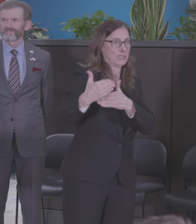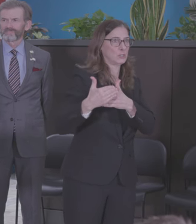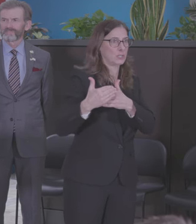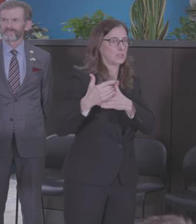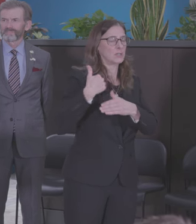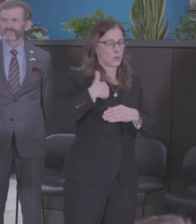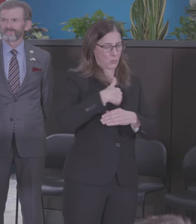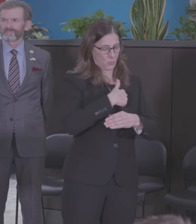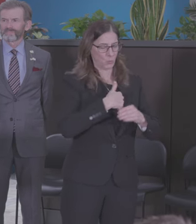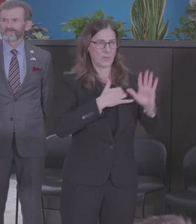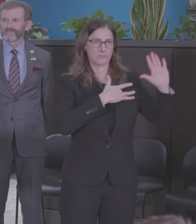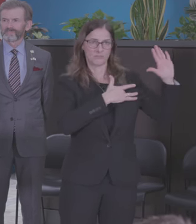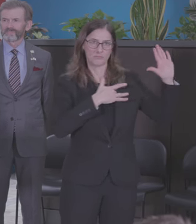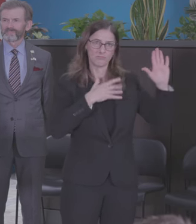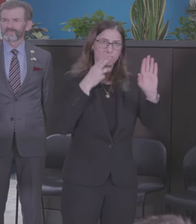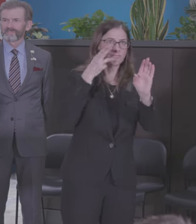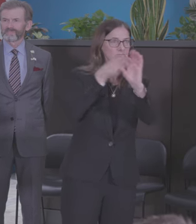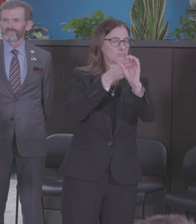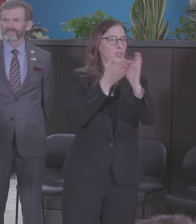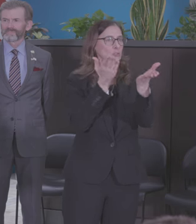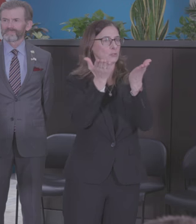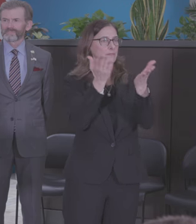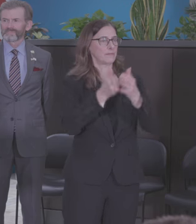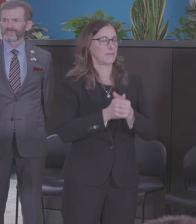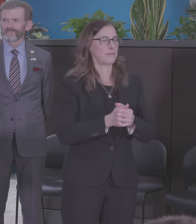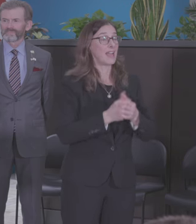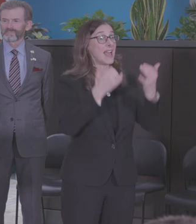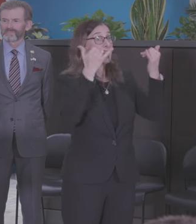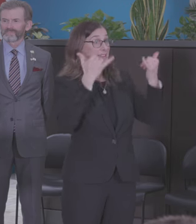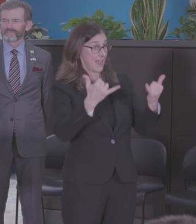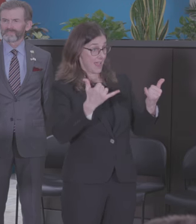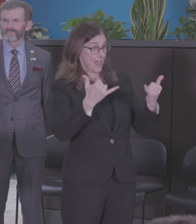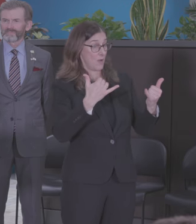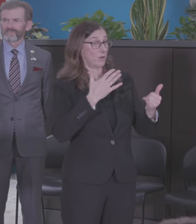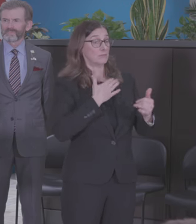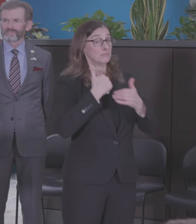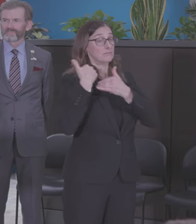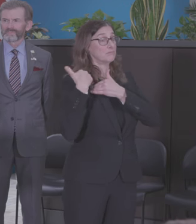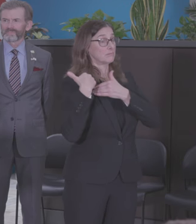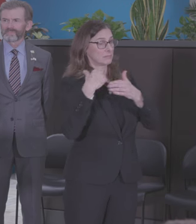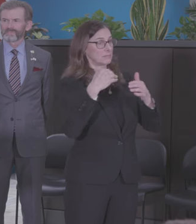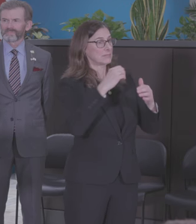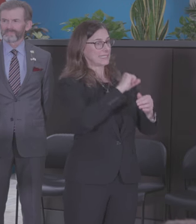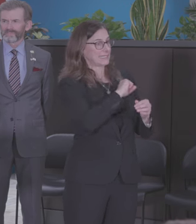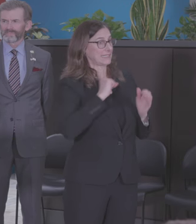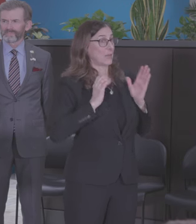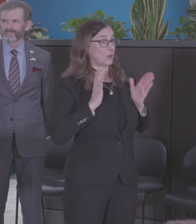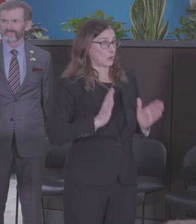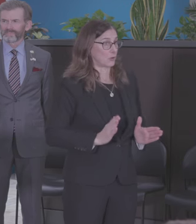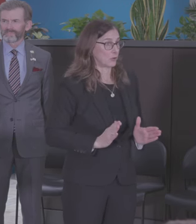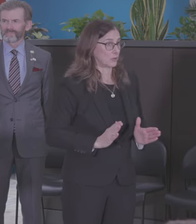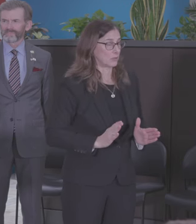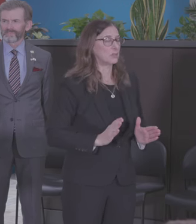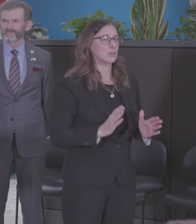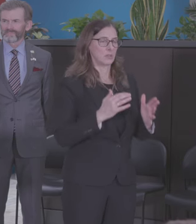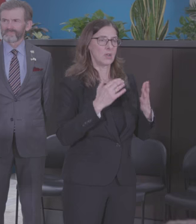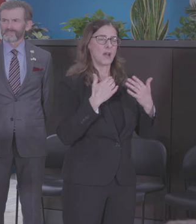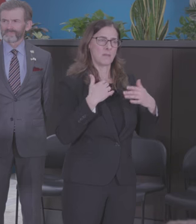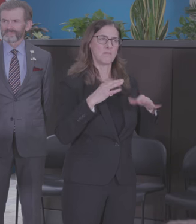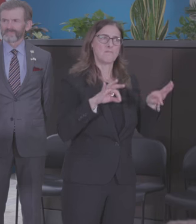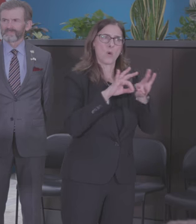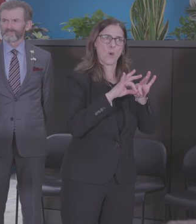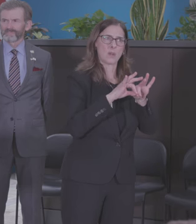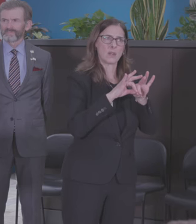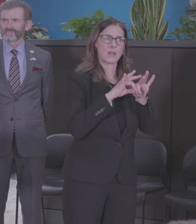even more prevalent now as a leader in the Senate, and also as a direct service person to other service people, how much